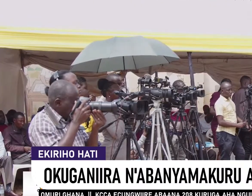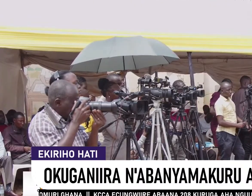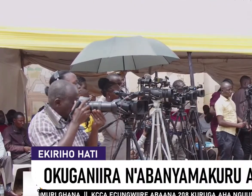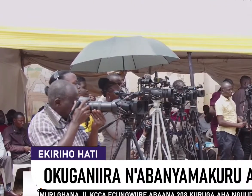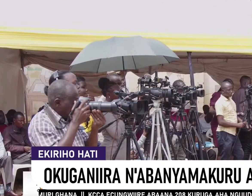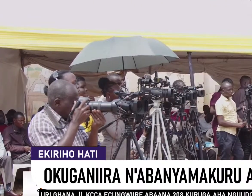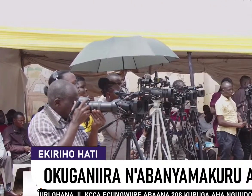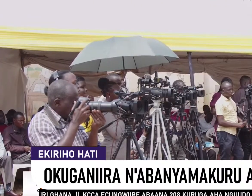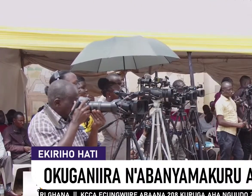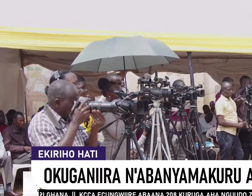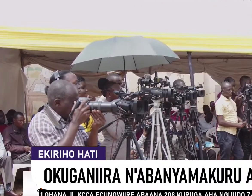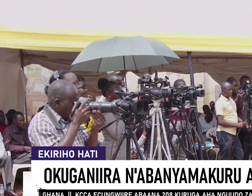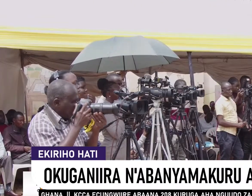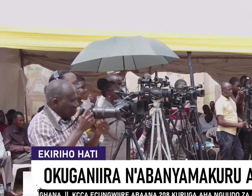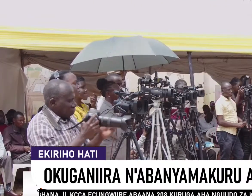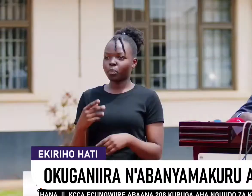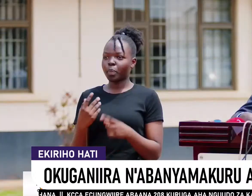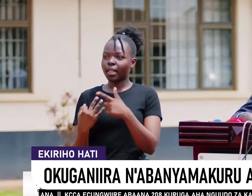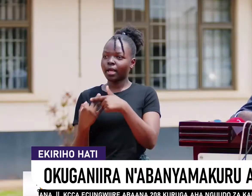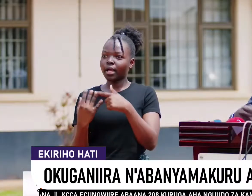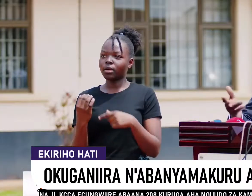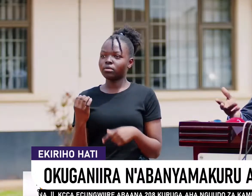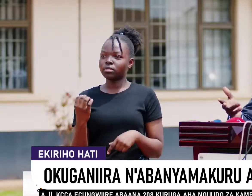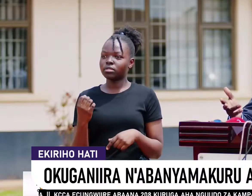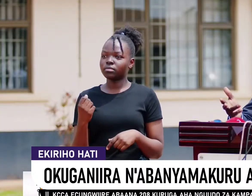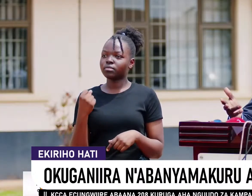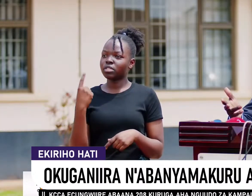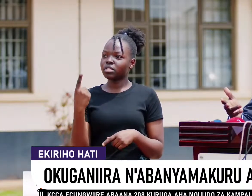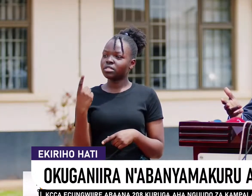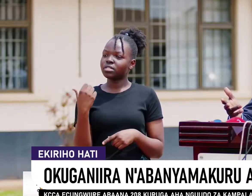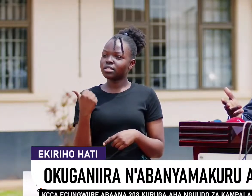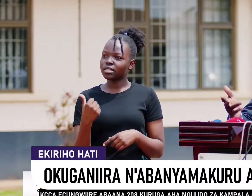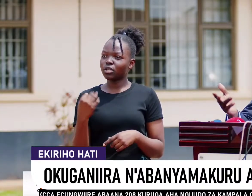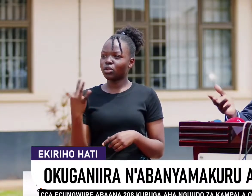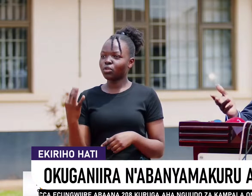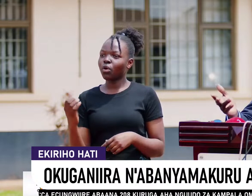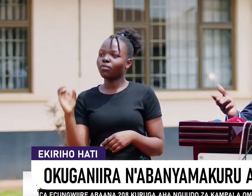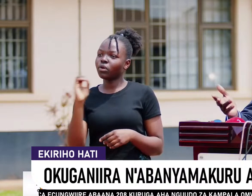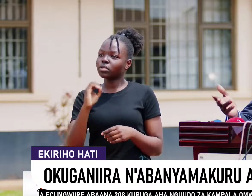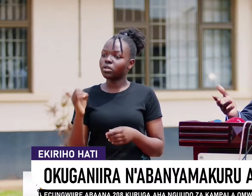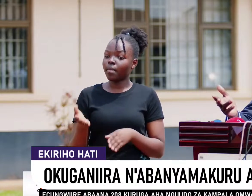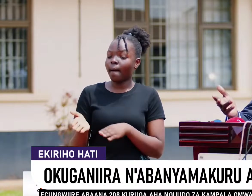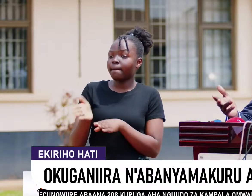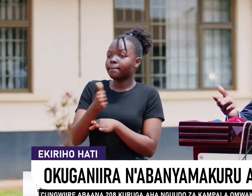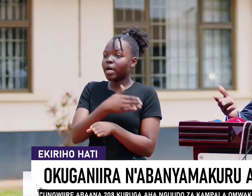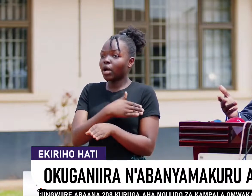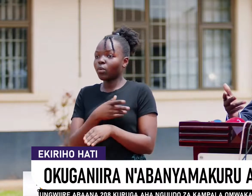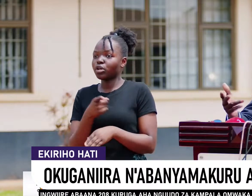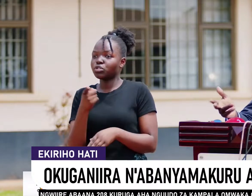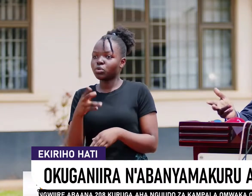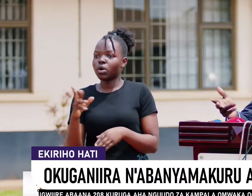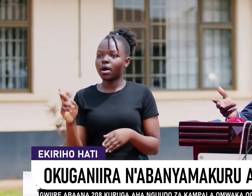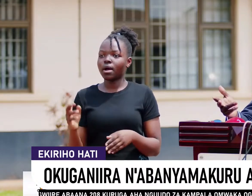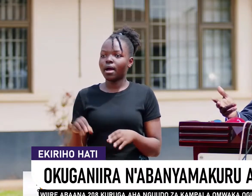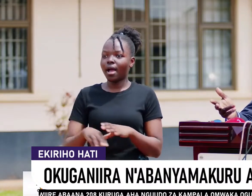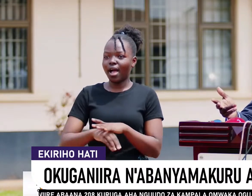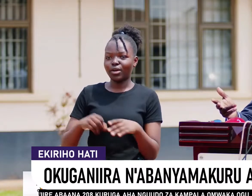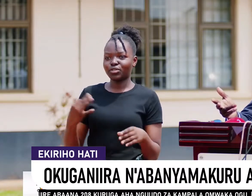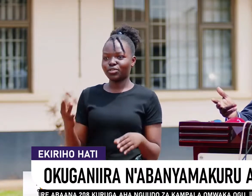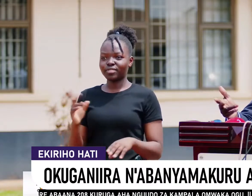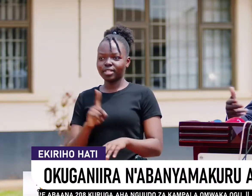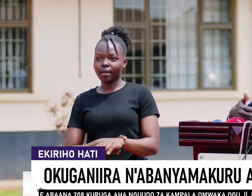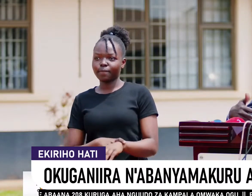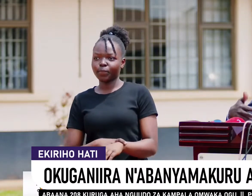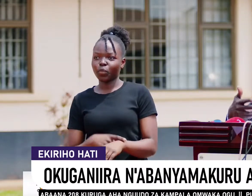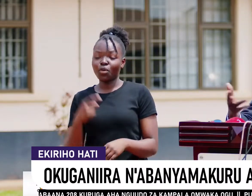15th October backwards, I think they are already out of time. For district